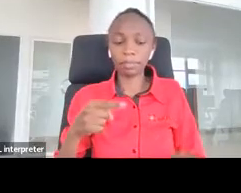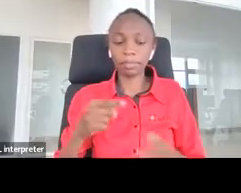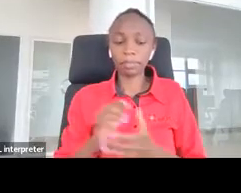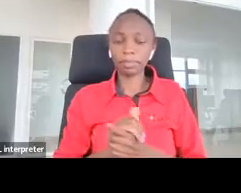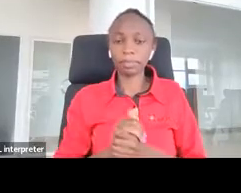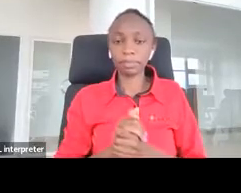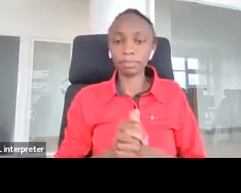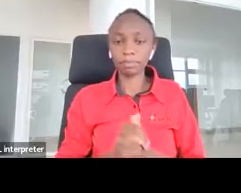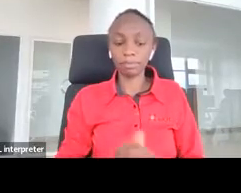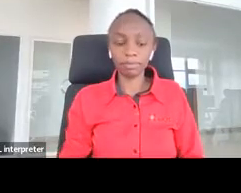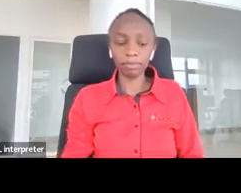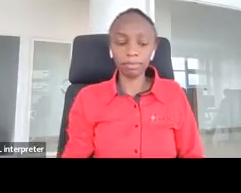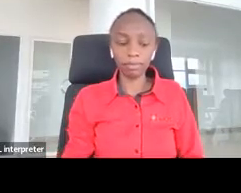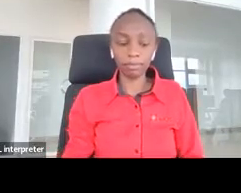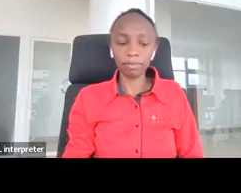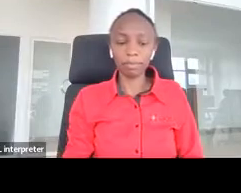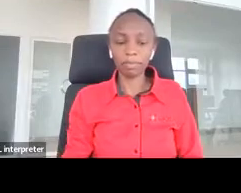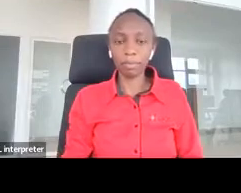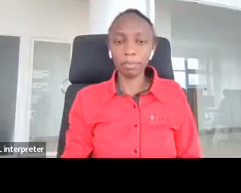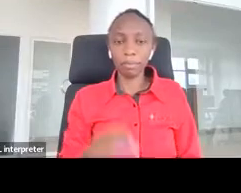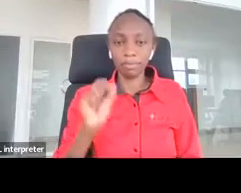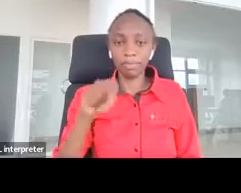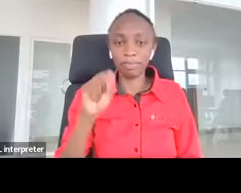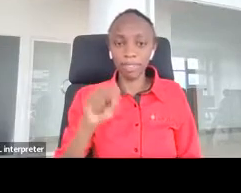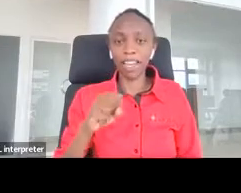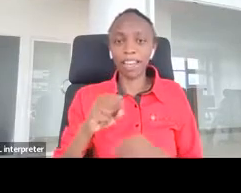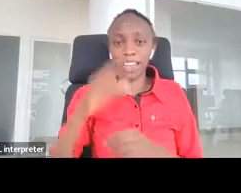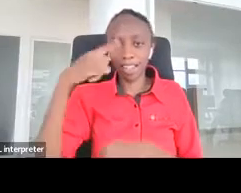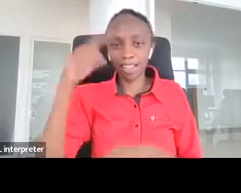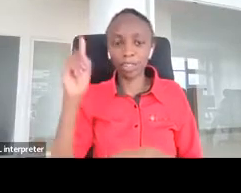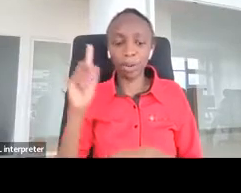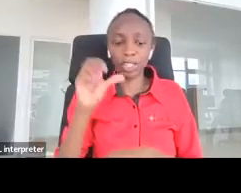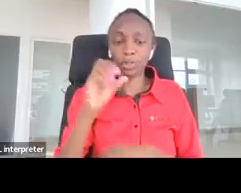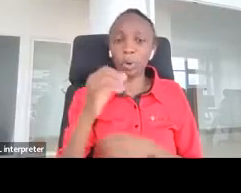That's correct, Will. Hey, fine, that's nice. So